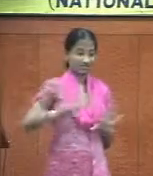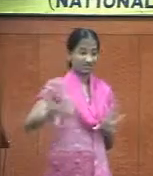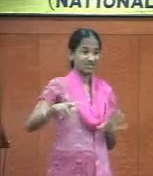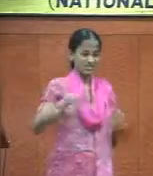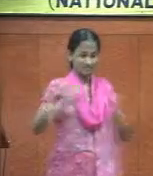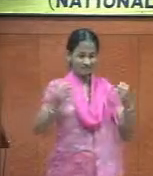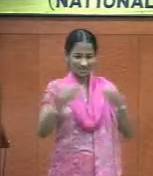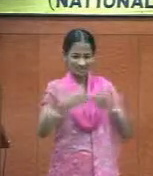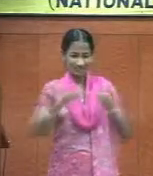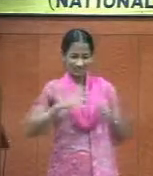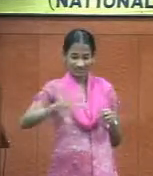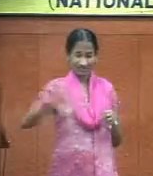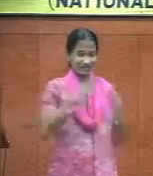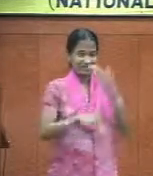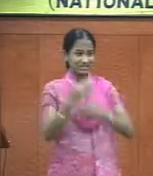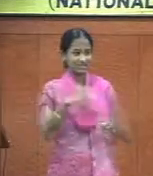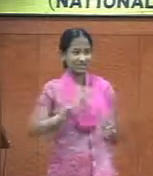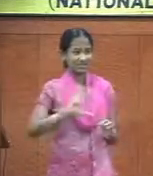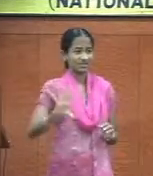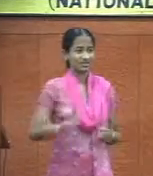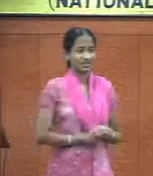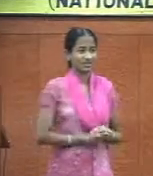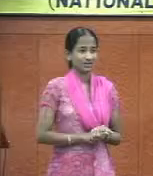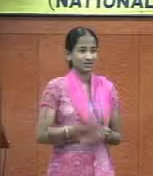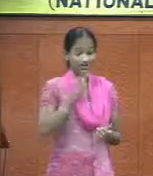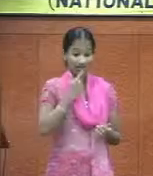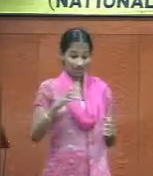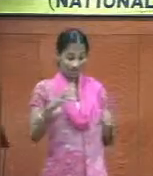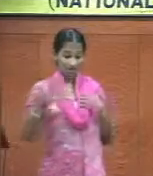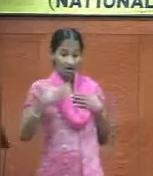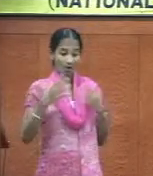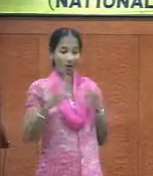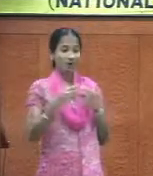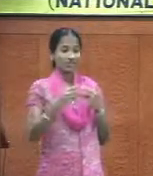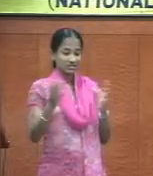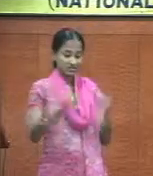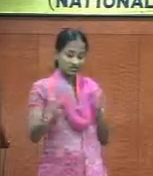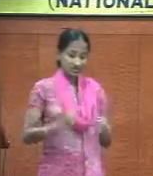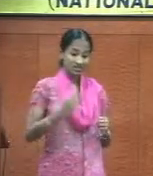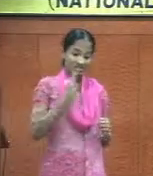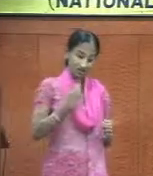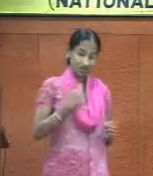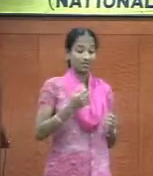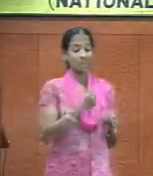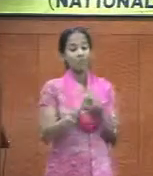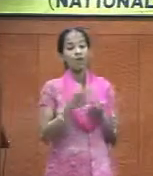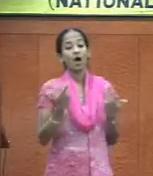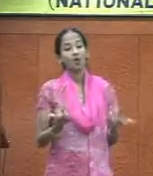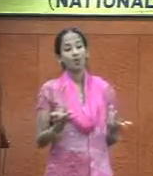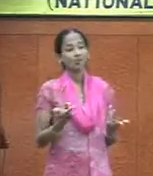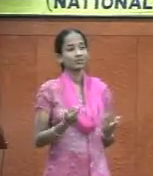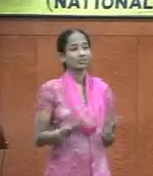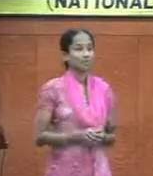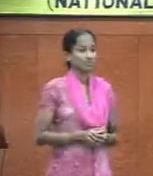called organizations which are giving legal aid to come and sit in his office and say that, you know, you help us, tell us how we can help these